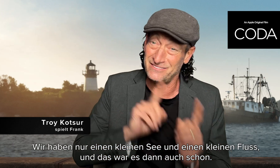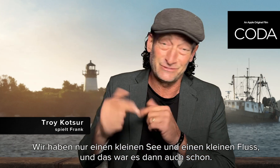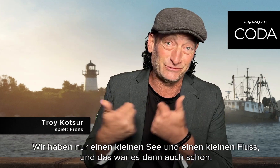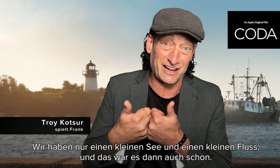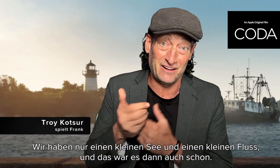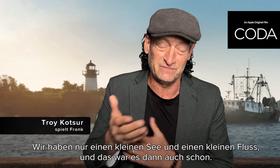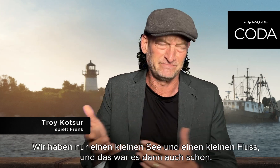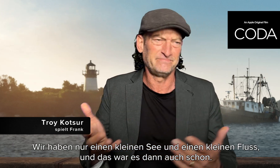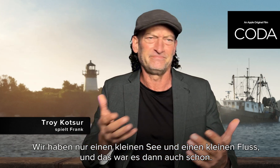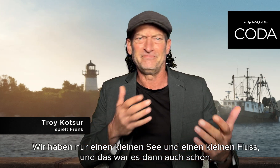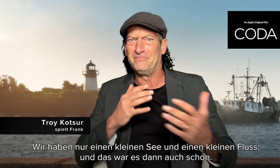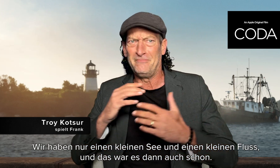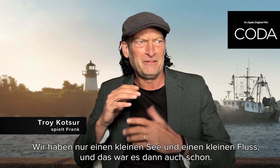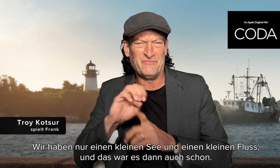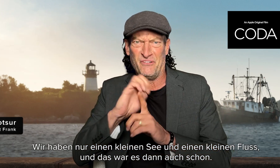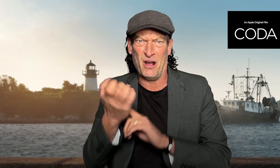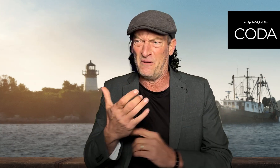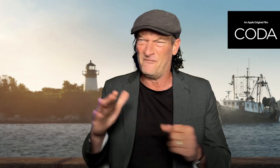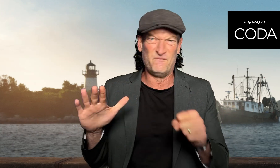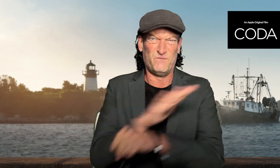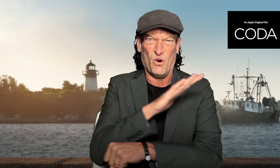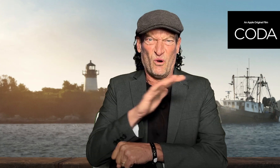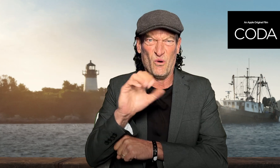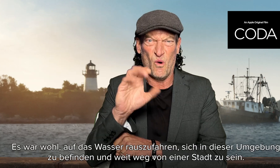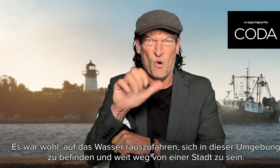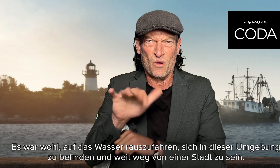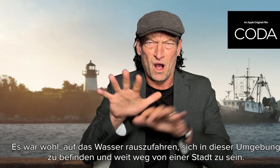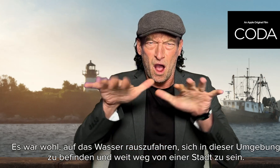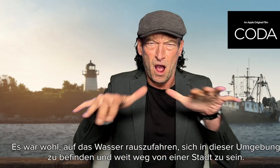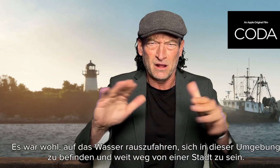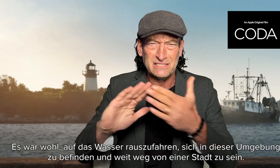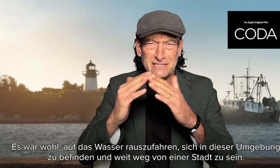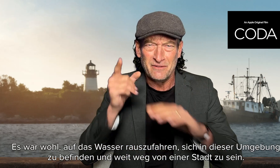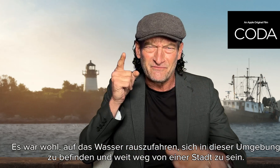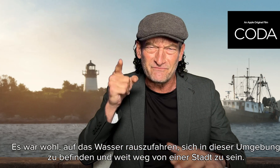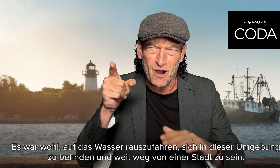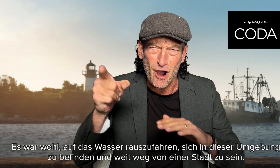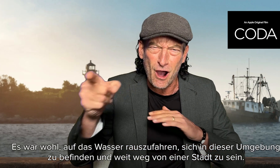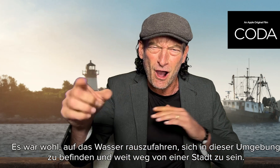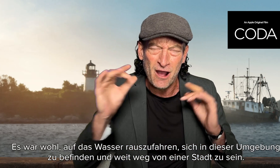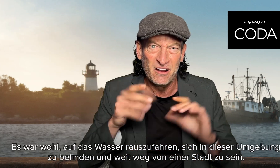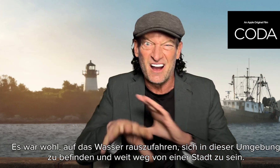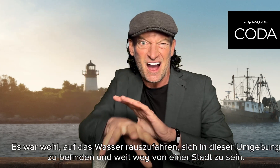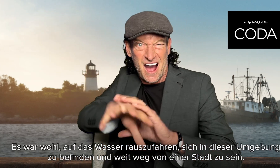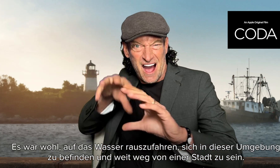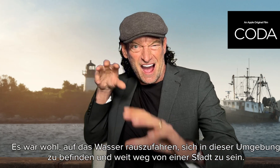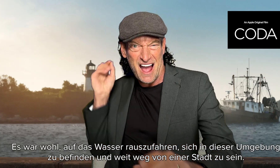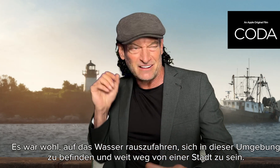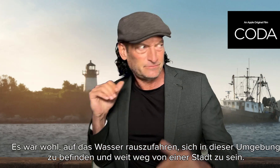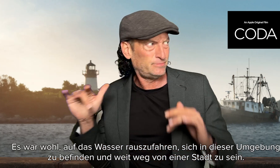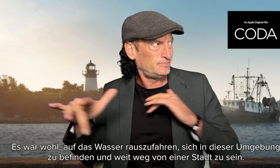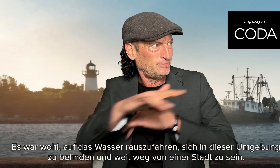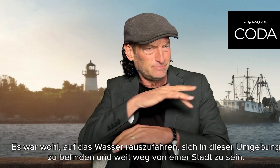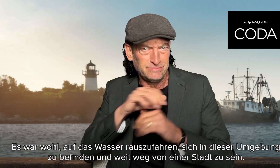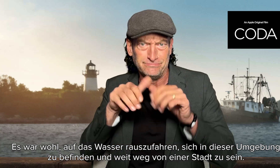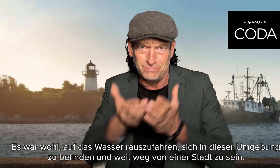have a little lake and a little stream and that's it. Like getting out there on the water and being on that